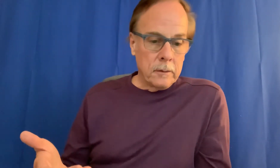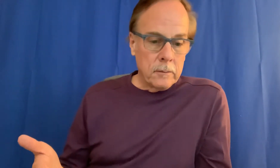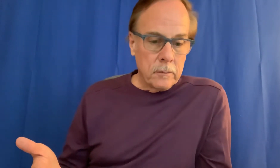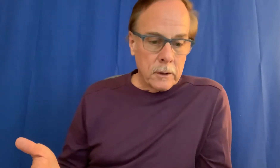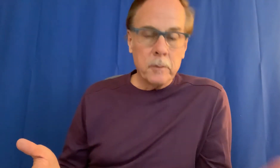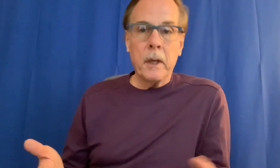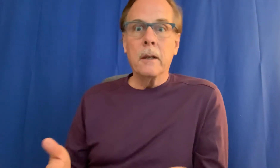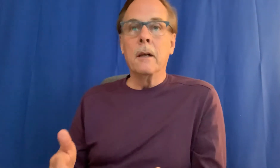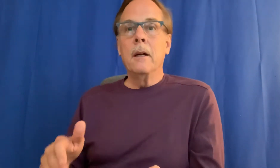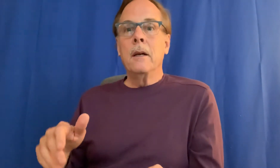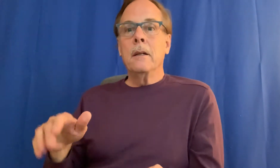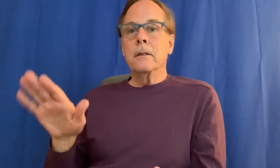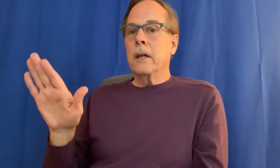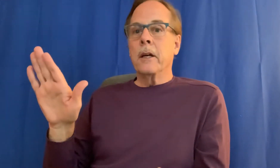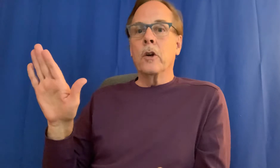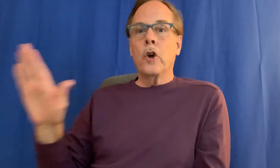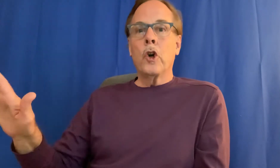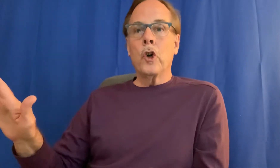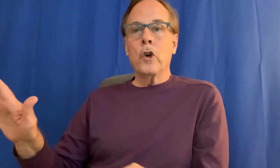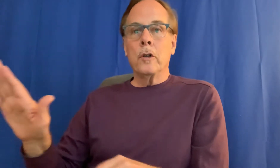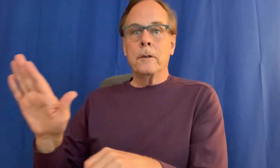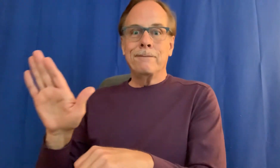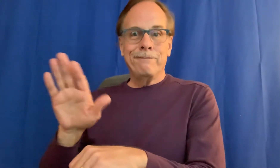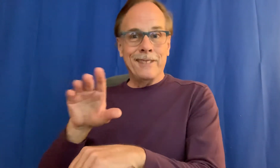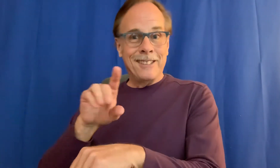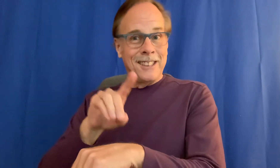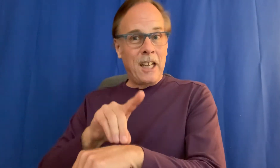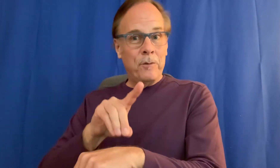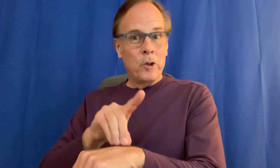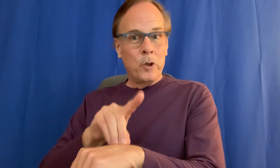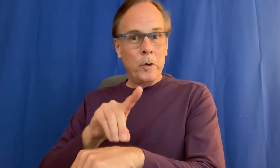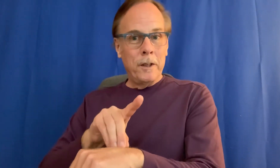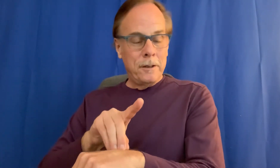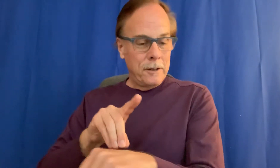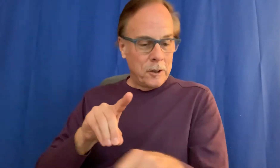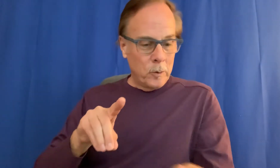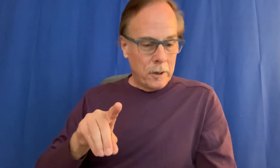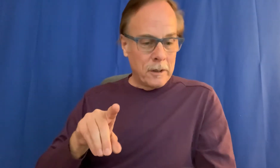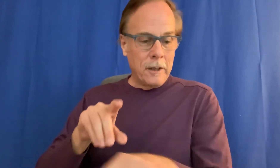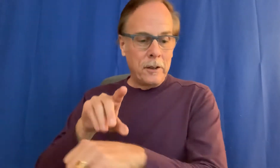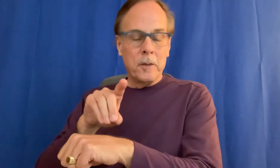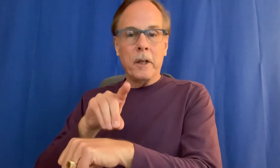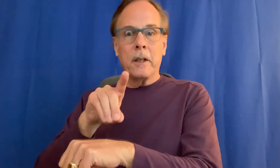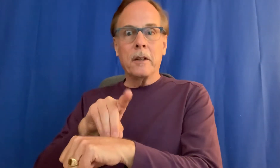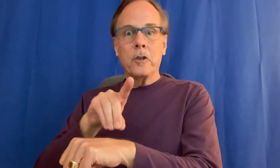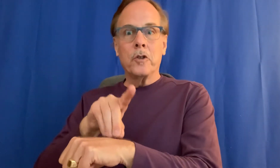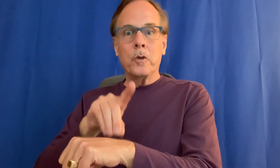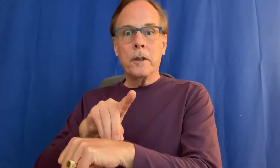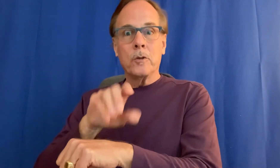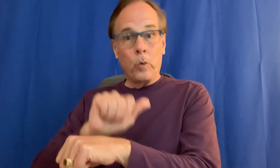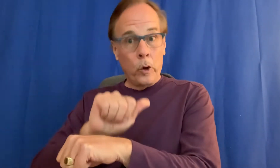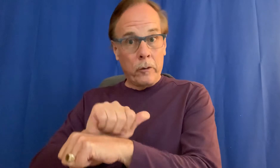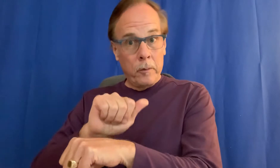what's this, Ben, is saying her. This is sign for duties. That's what the sign that he's making there. Duties, work,